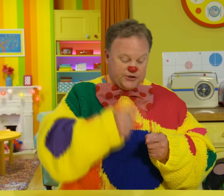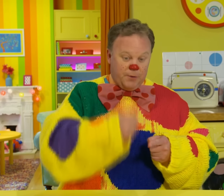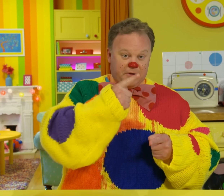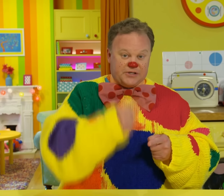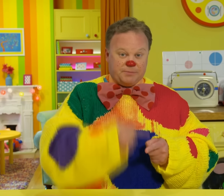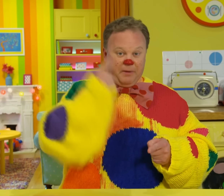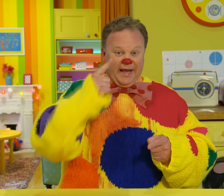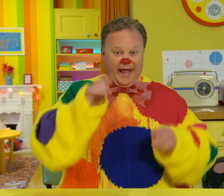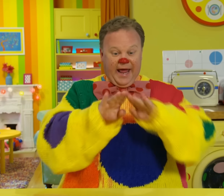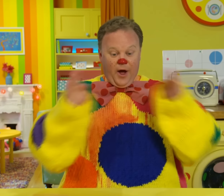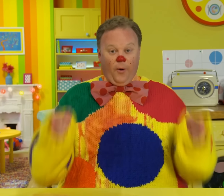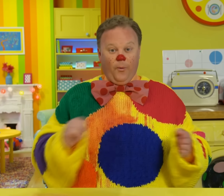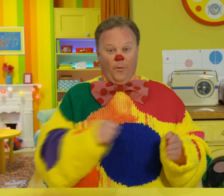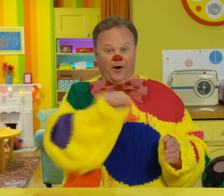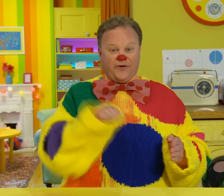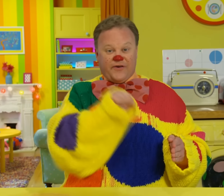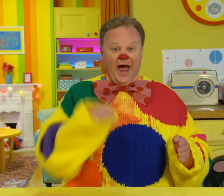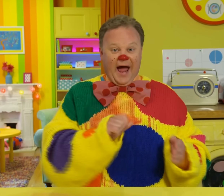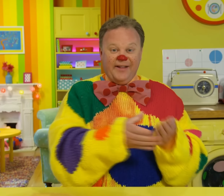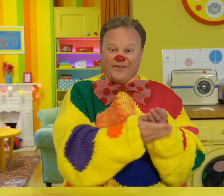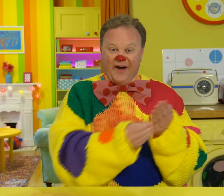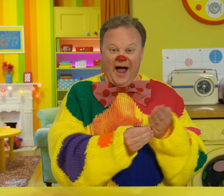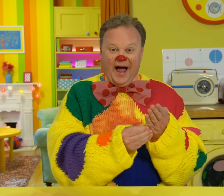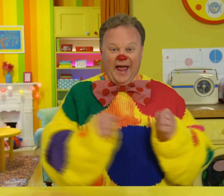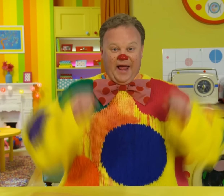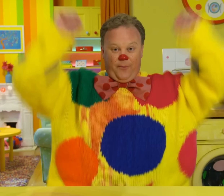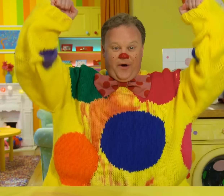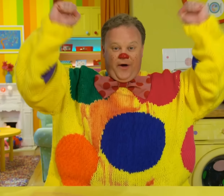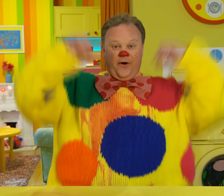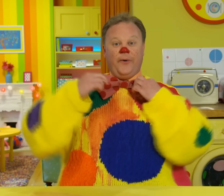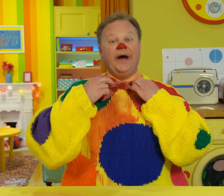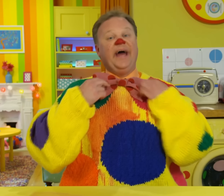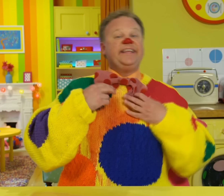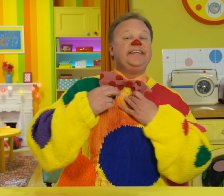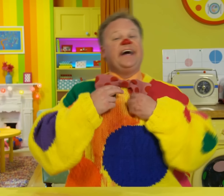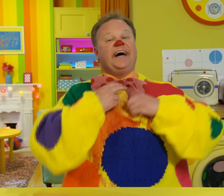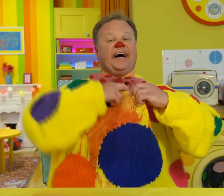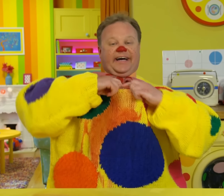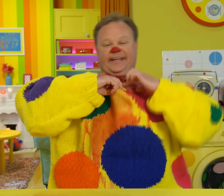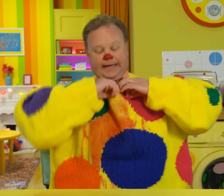super speedy wash and dry. Woohoo!